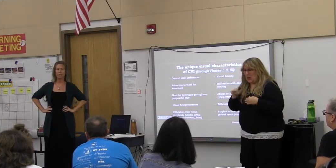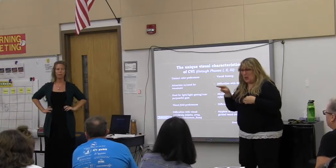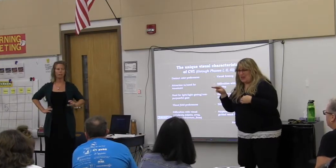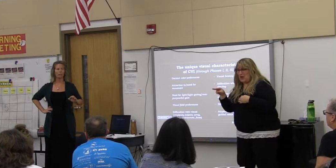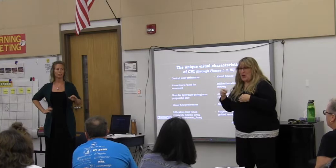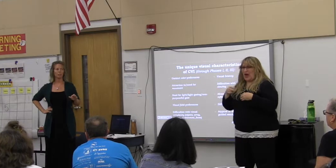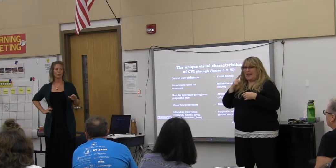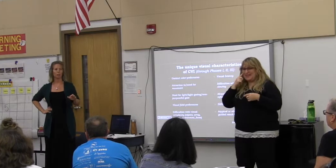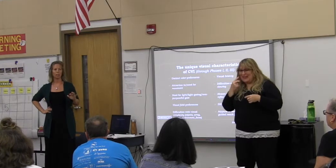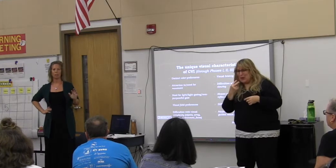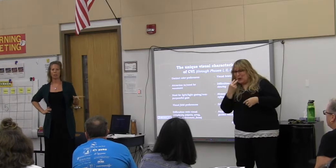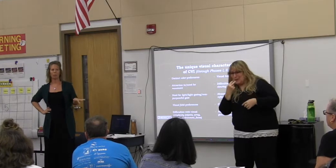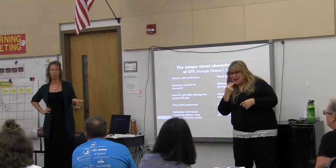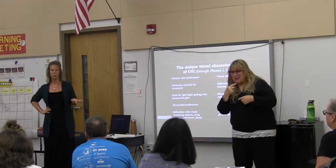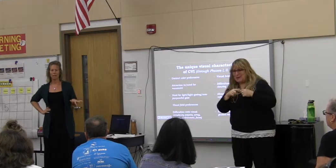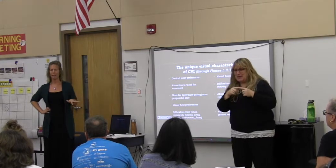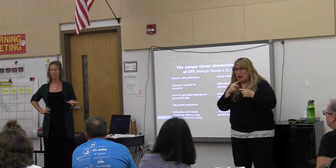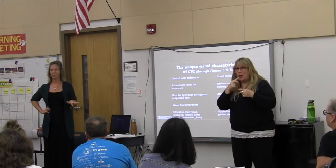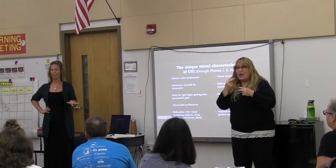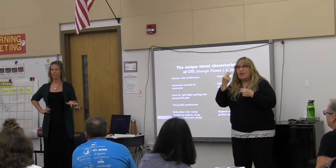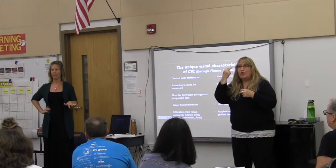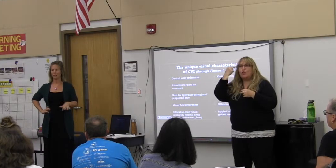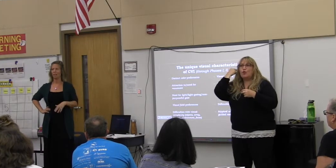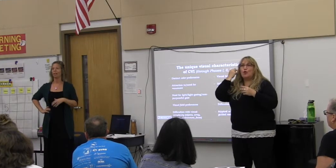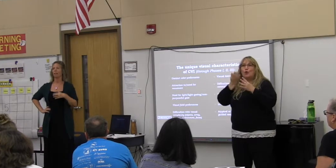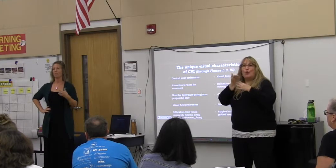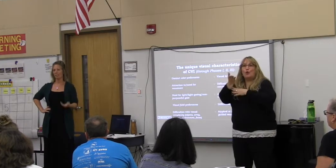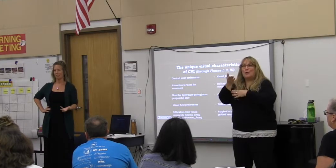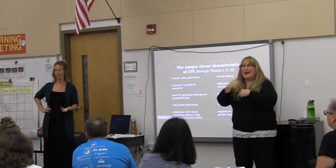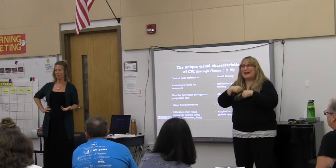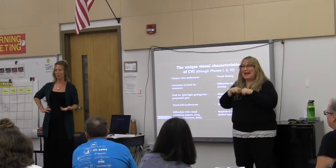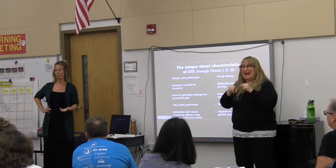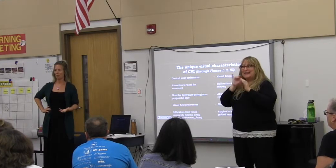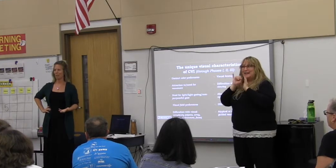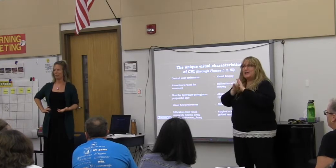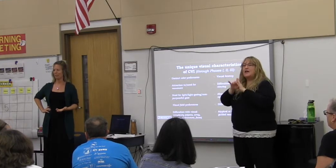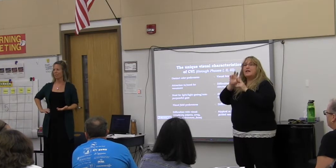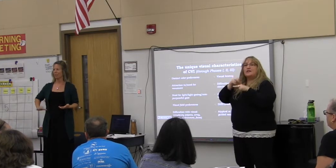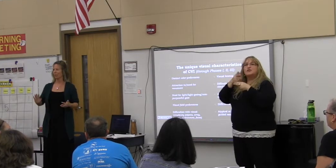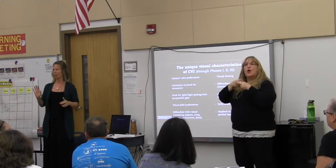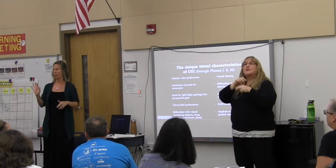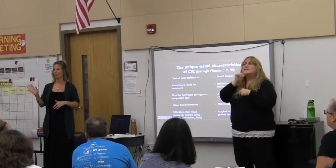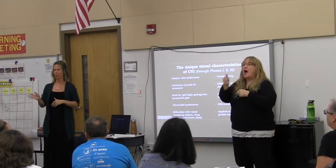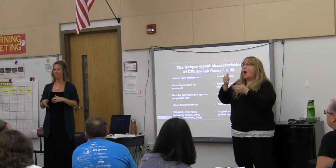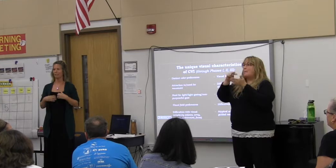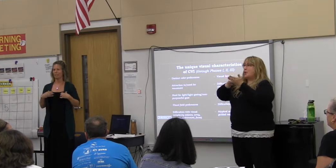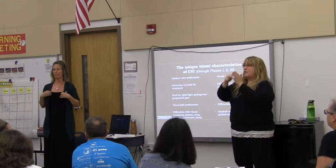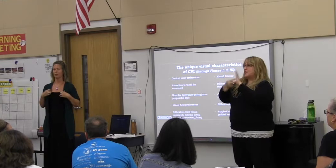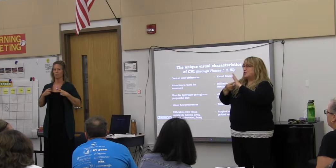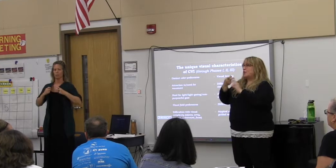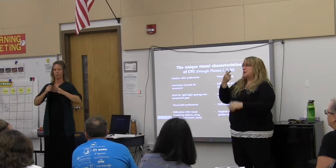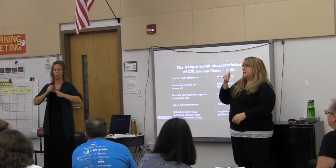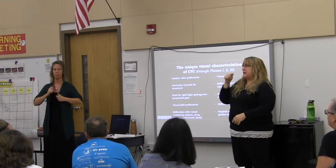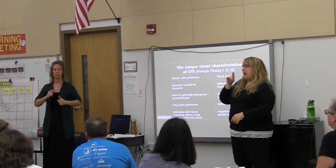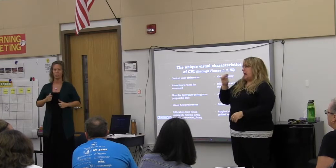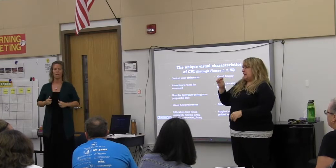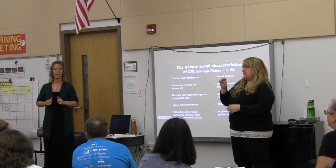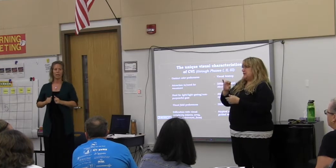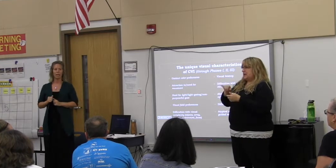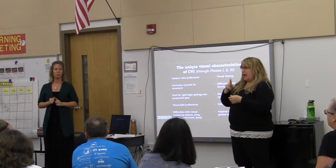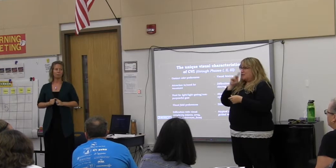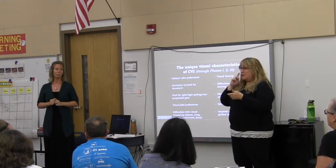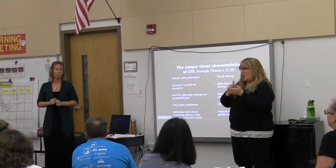they're looking at me, but it looks like they're looking right through me. I can't really tell. This is a non-purposeful gaze, and I'm sure a lot of you guys have seen this with our little